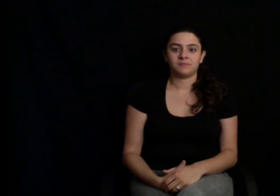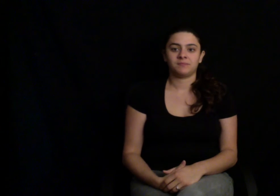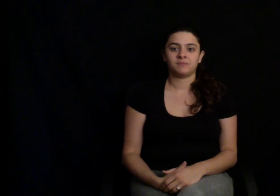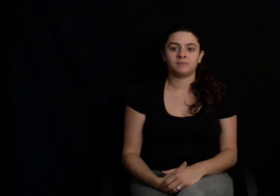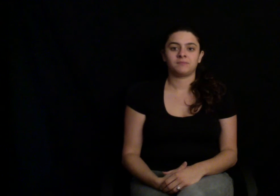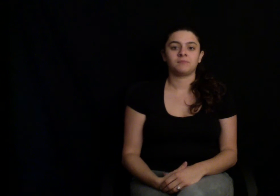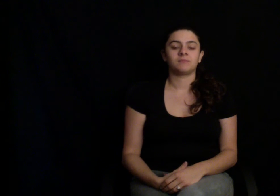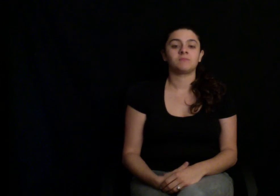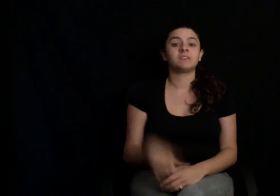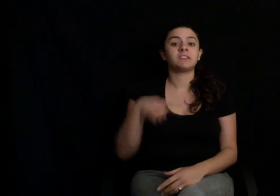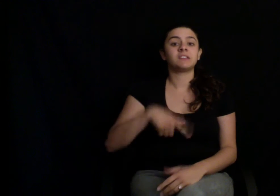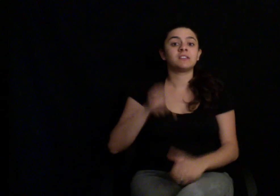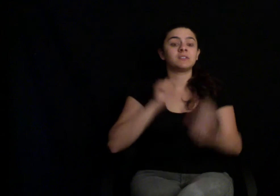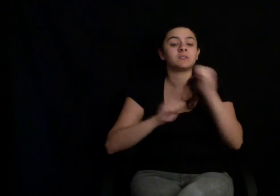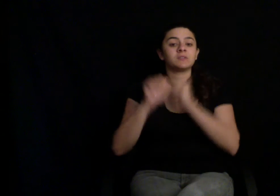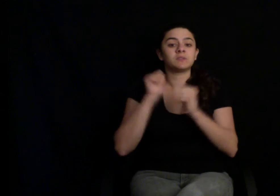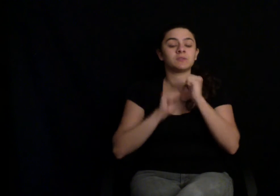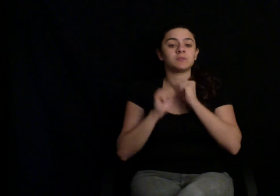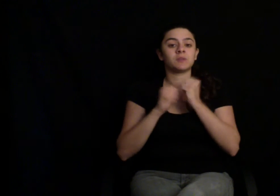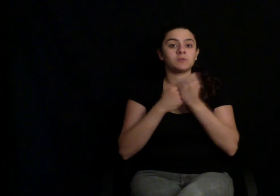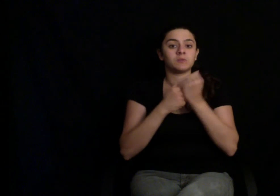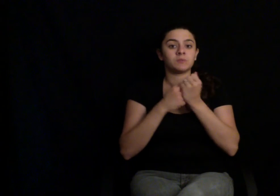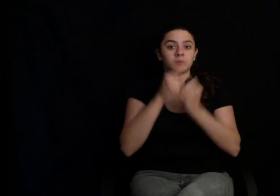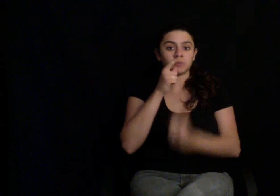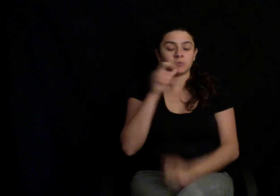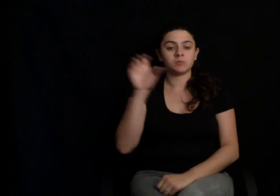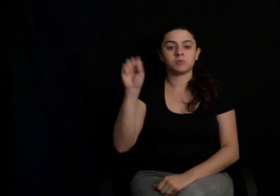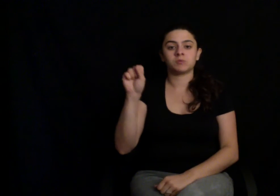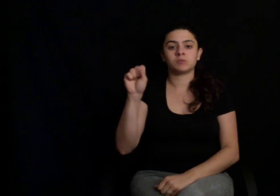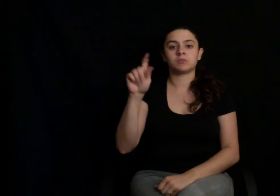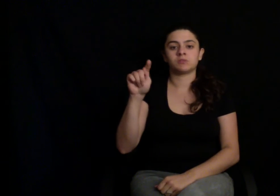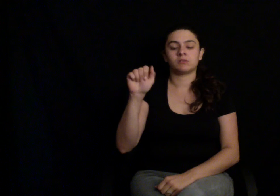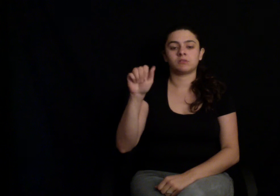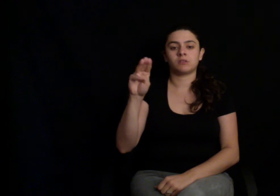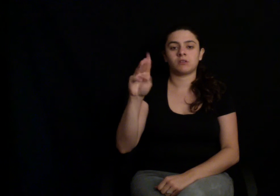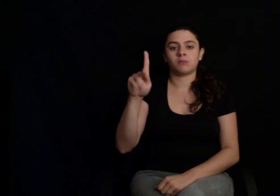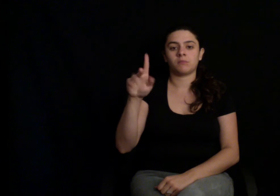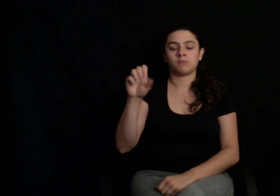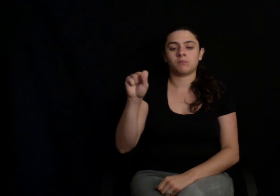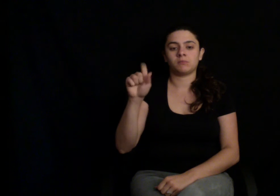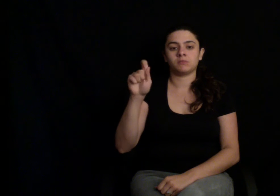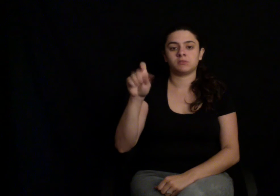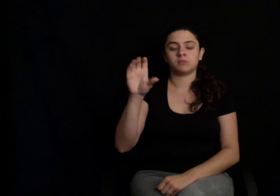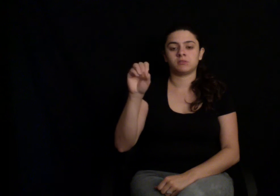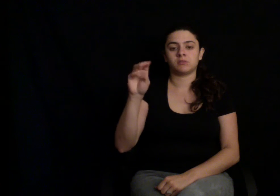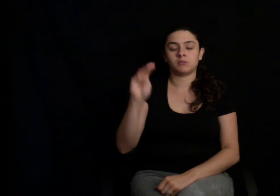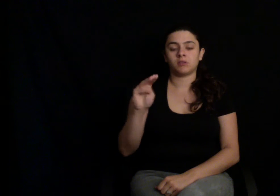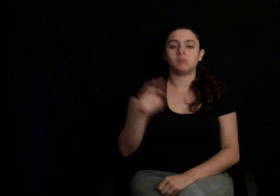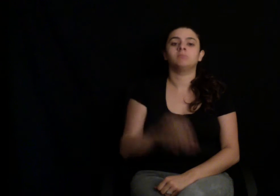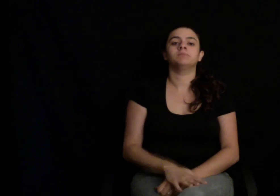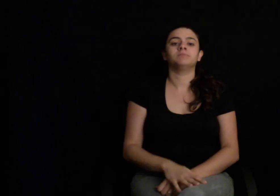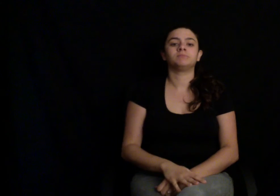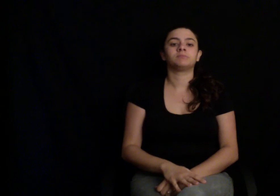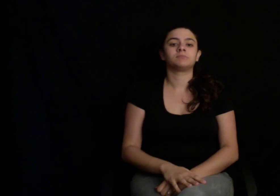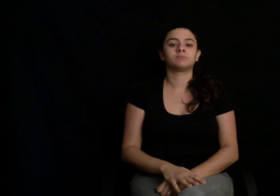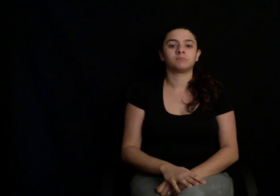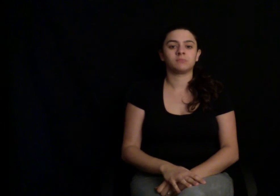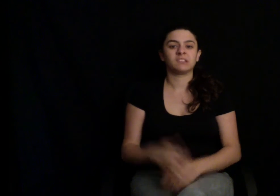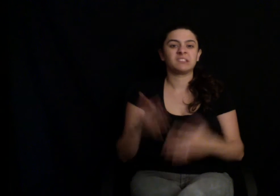This episode is brought to you by Stamps.com. These days you can get pretty much everything on demand, so why are you still going to the post office? You've got